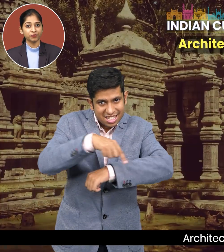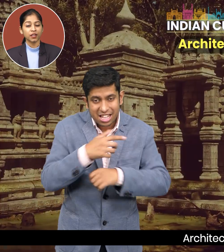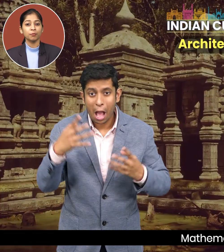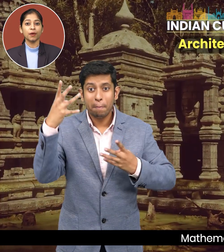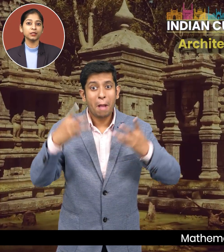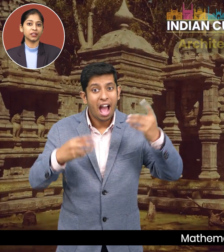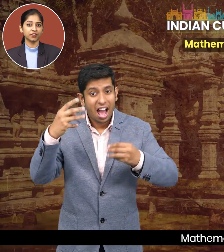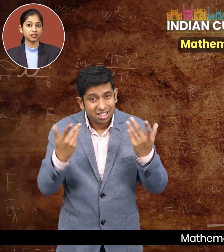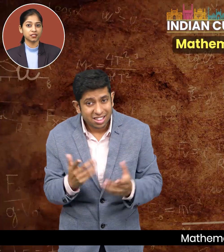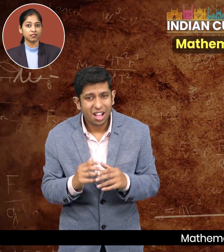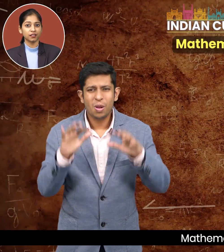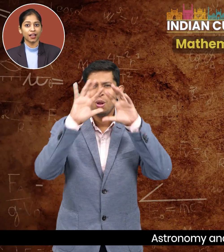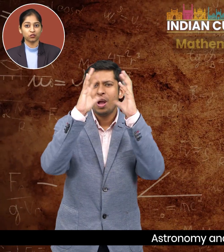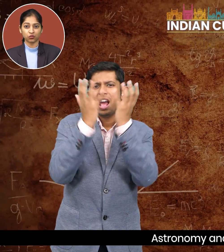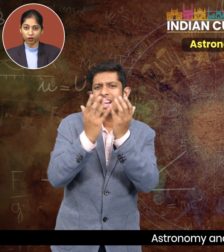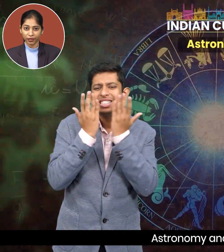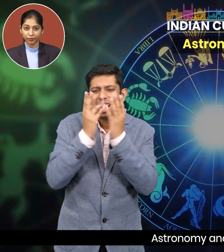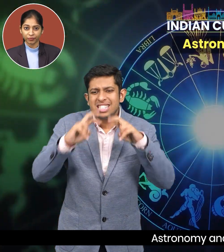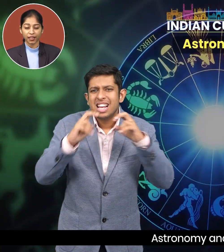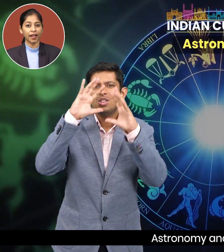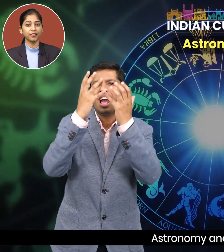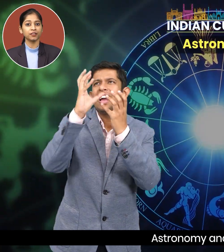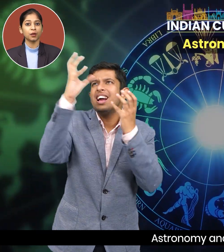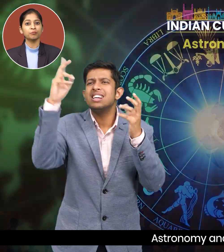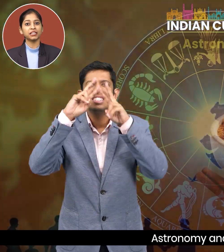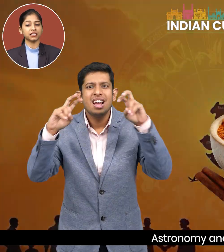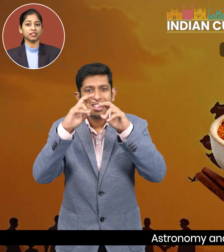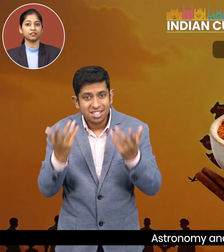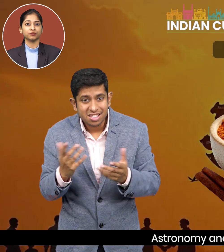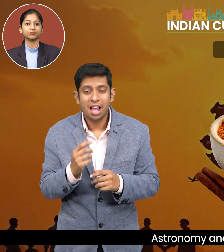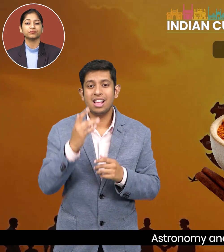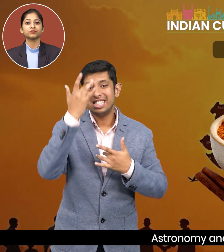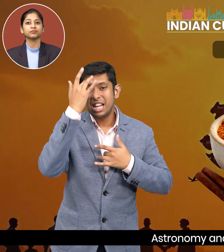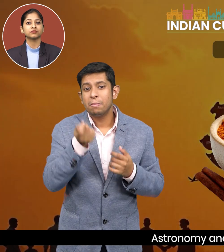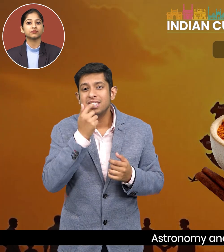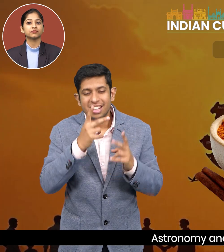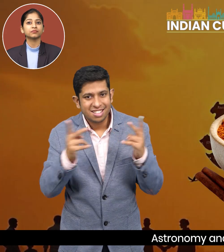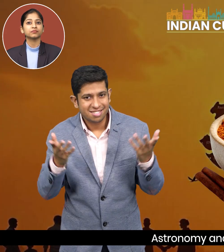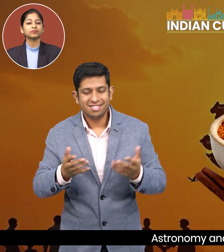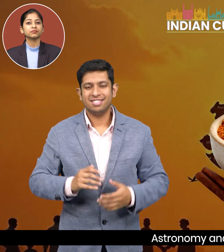architecture, mathematics, astronomy, and medicine.